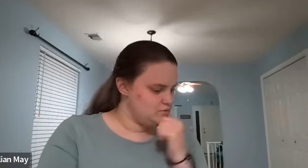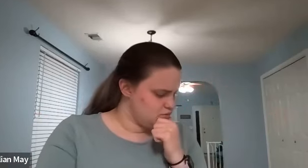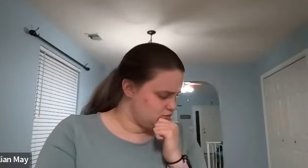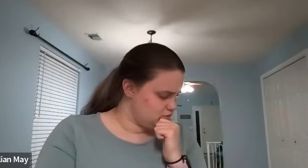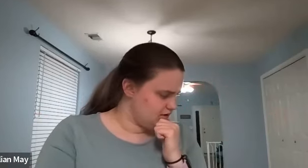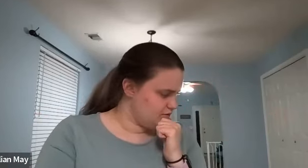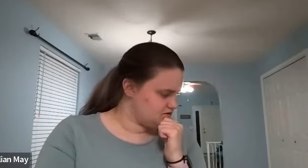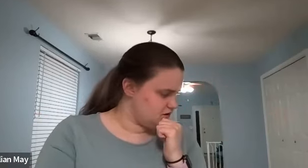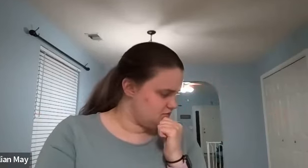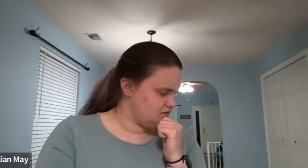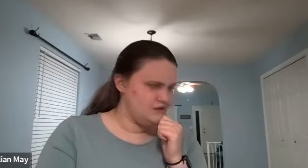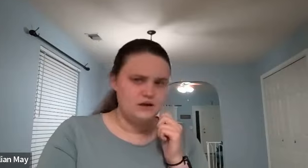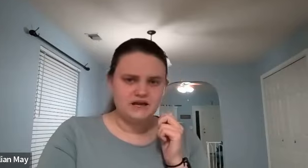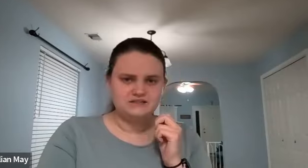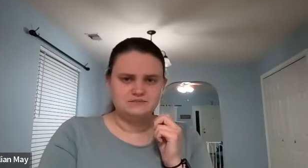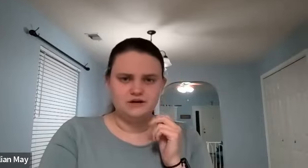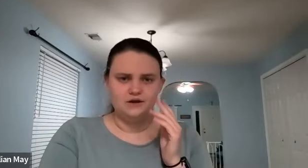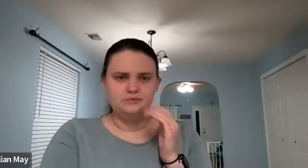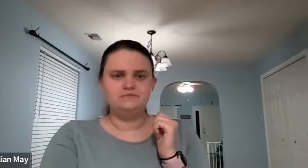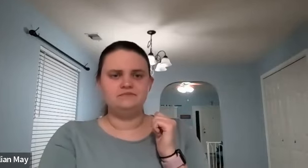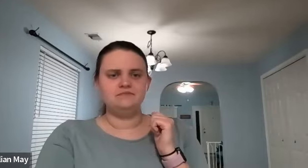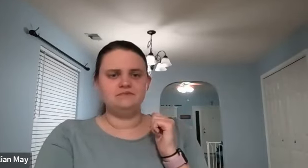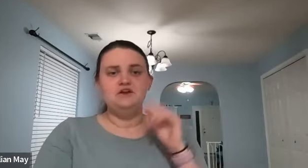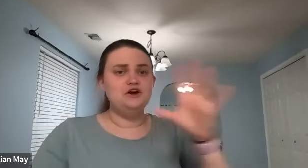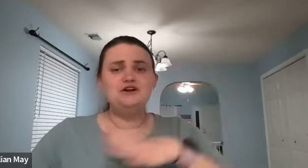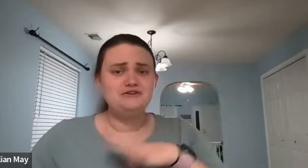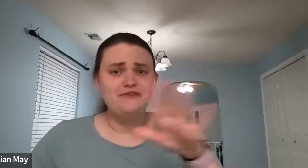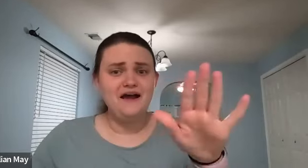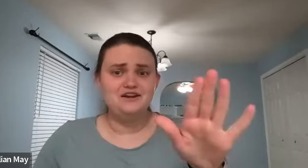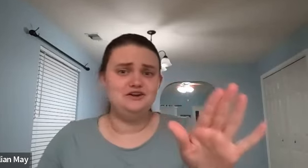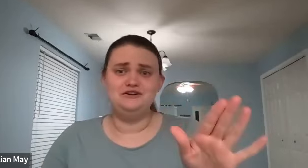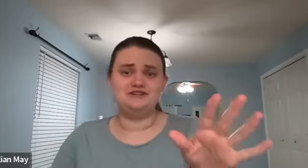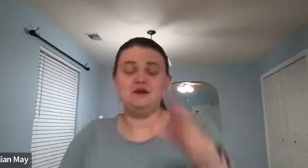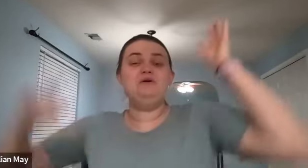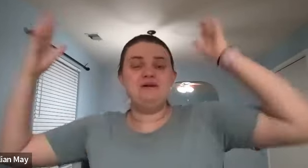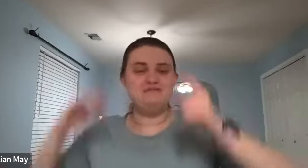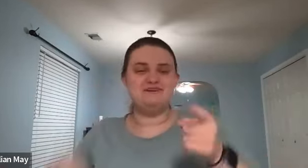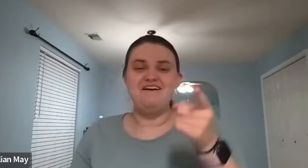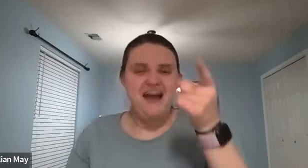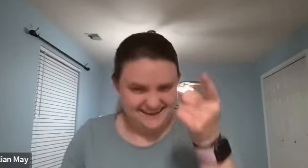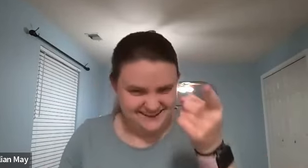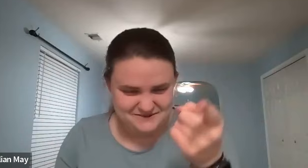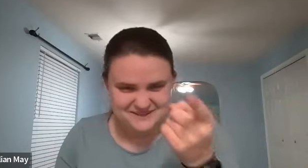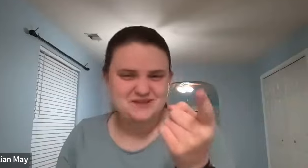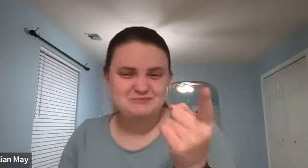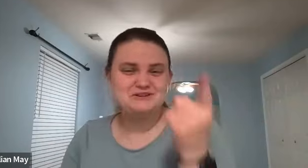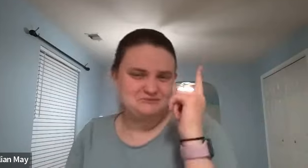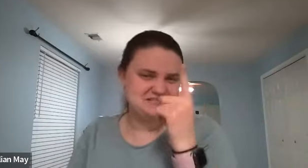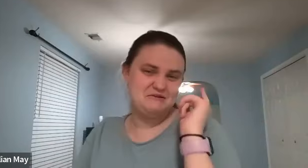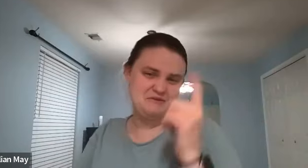Oh, it's gone. It'll come back at some point, I hope. No, you're fine. No, trust me. Oh no, I remember it now. And you know what? The best part is the reason I remembered